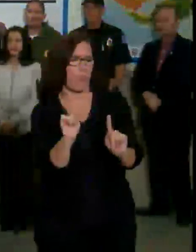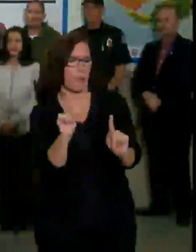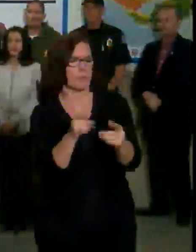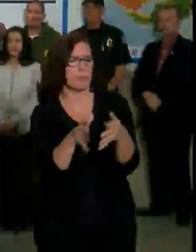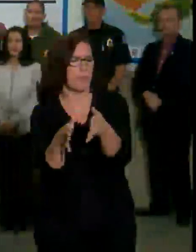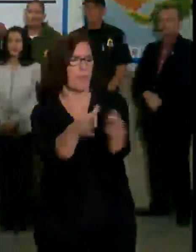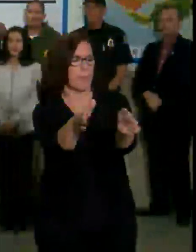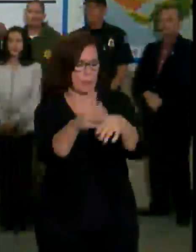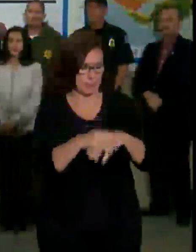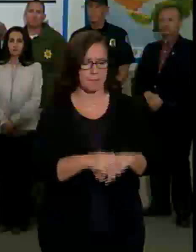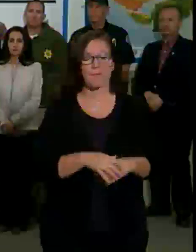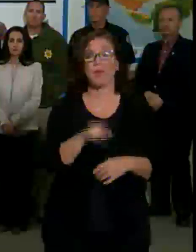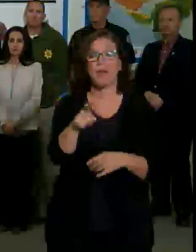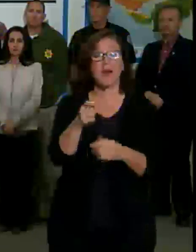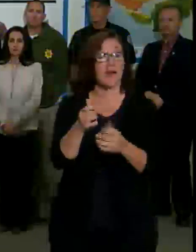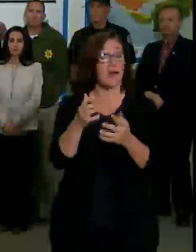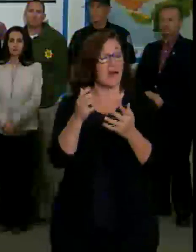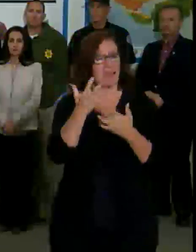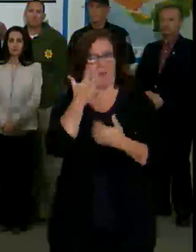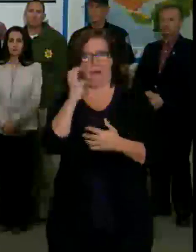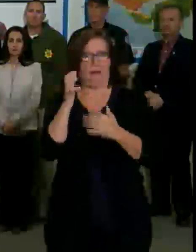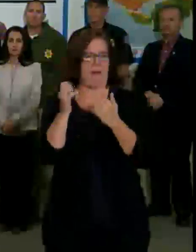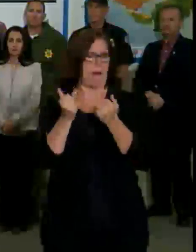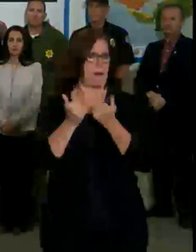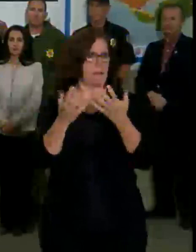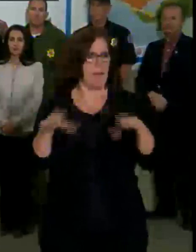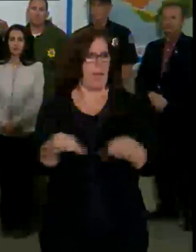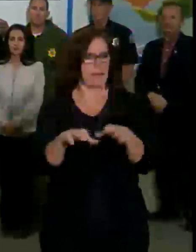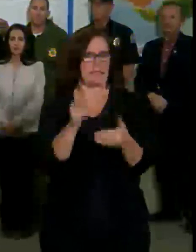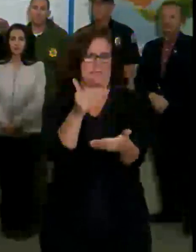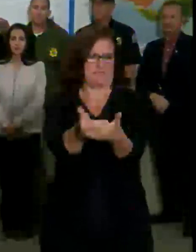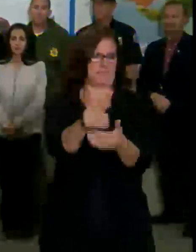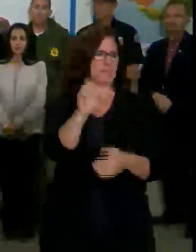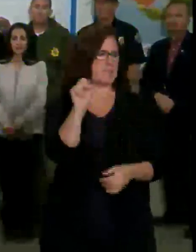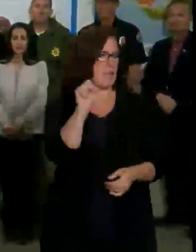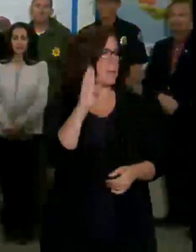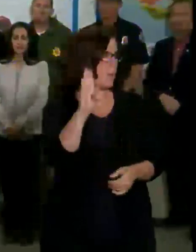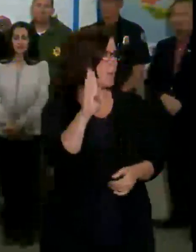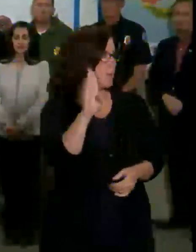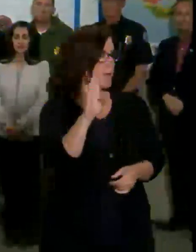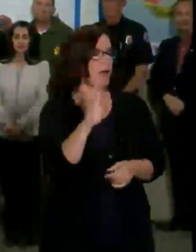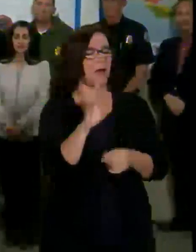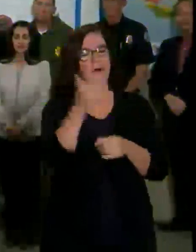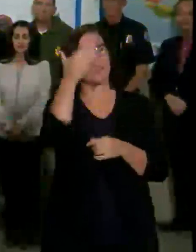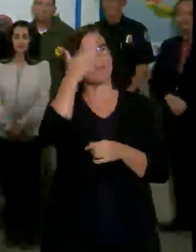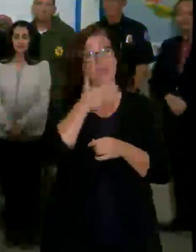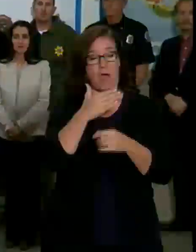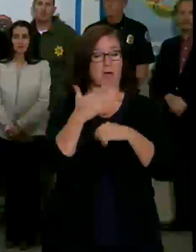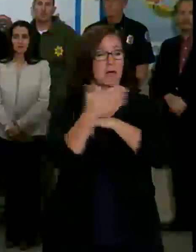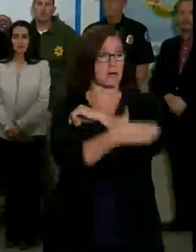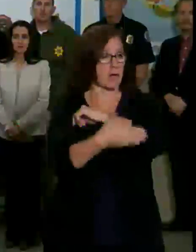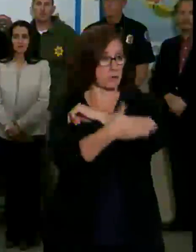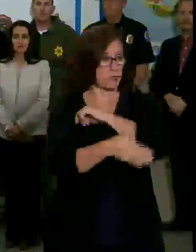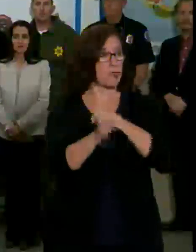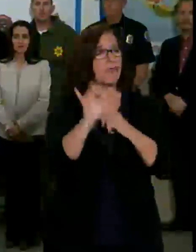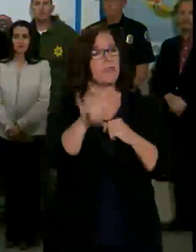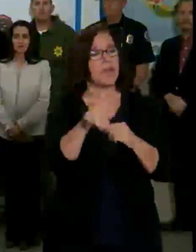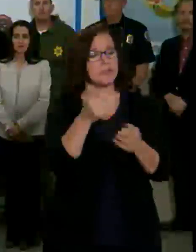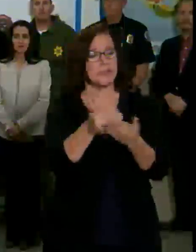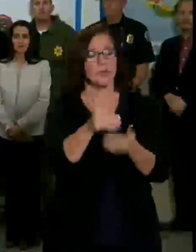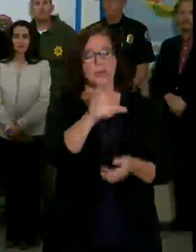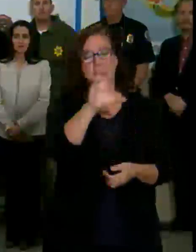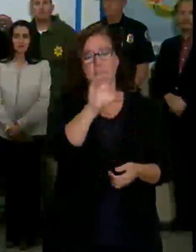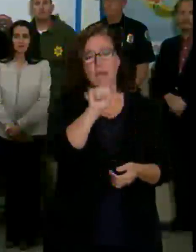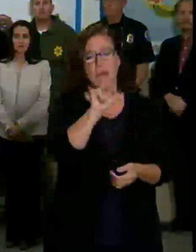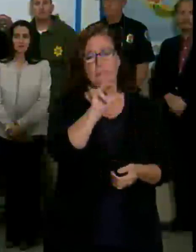The most active area of the fire is in the Santa Barbara zone. It is in the Santa Barbara front country along the Camino Cielo ridgeline.